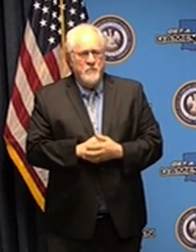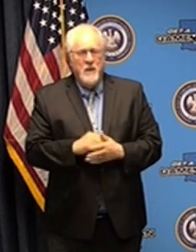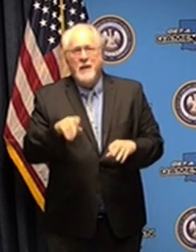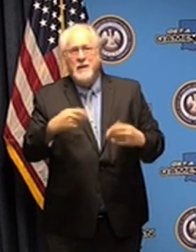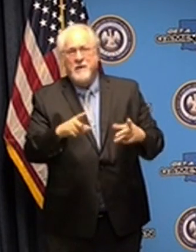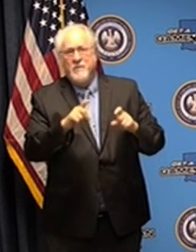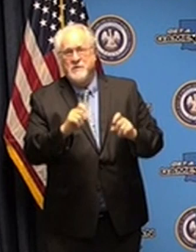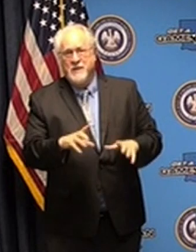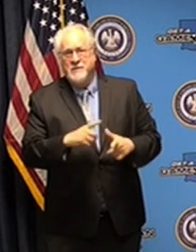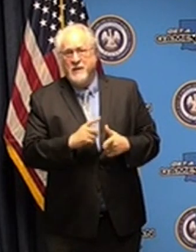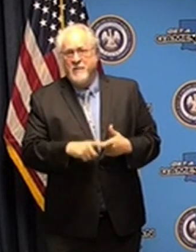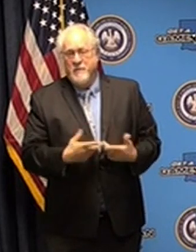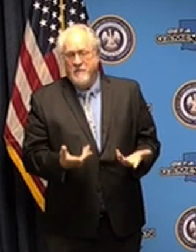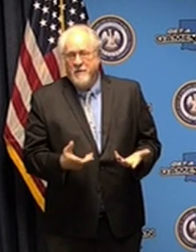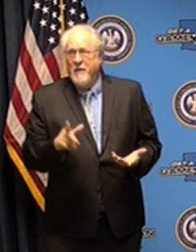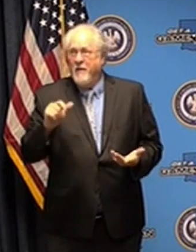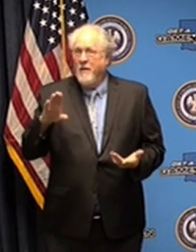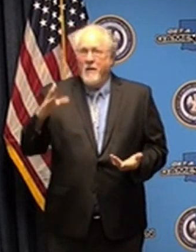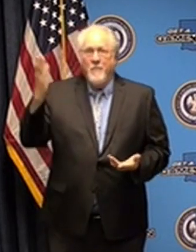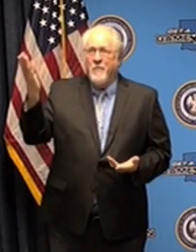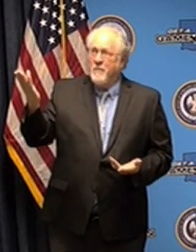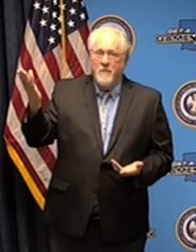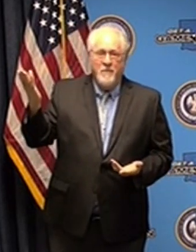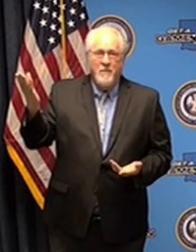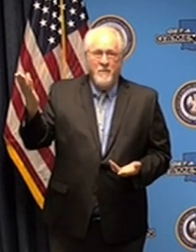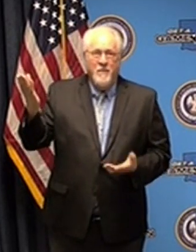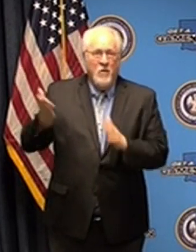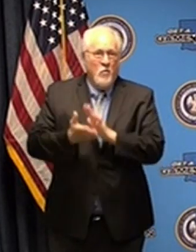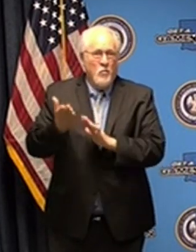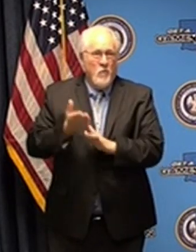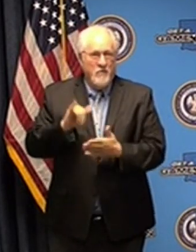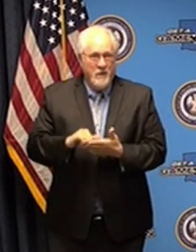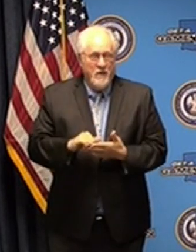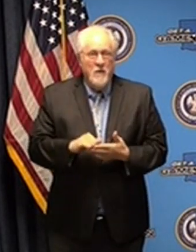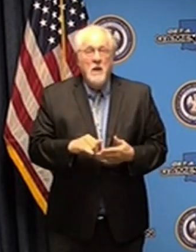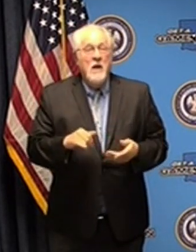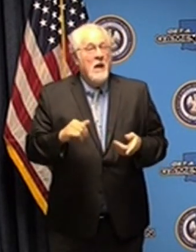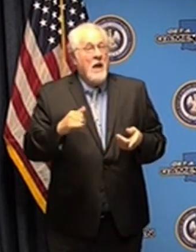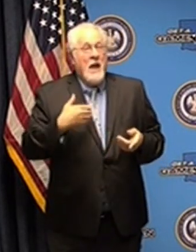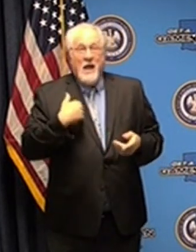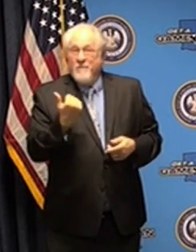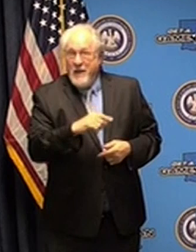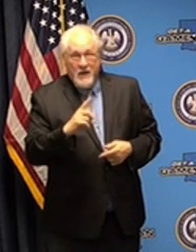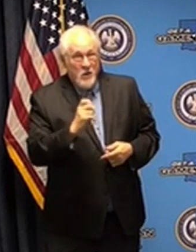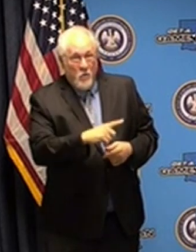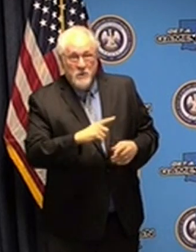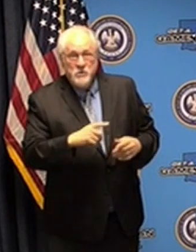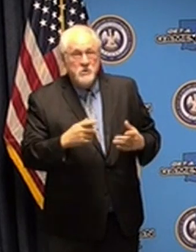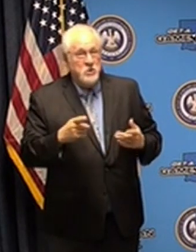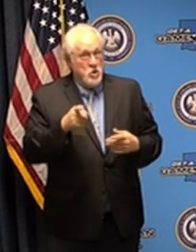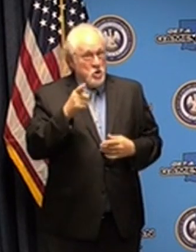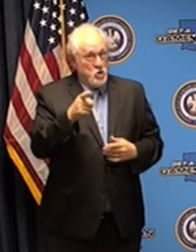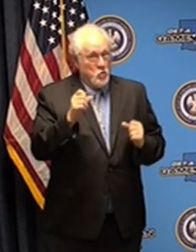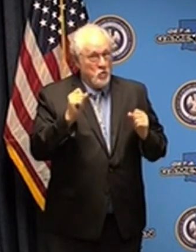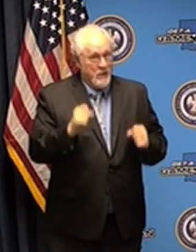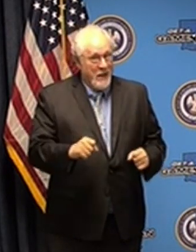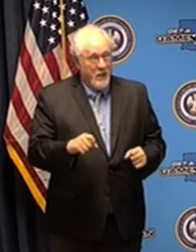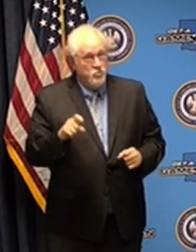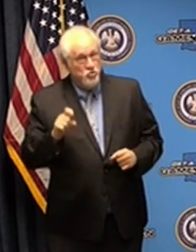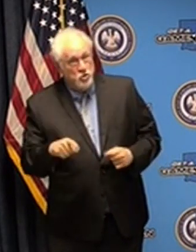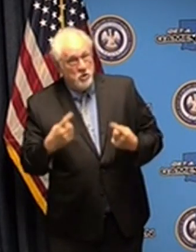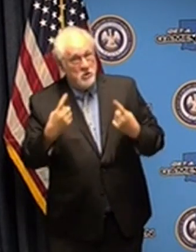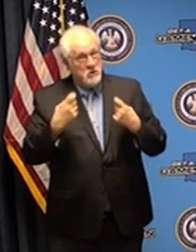to actually administer the test and then for the lab folks to run that test. If you have any questions about whether you can and